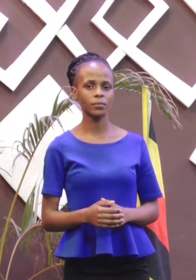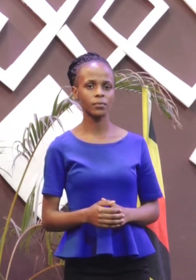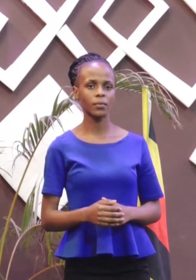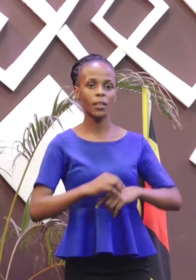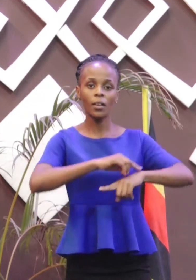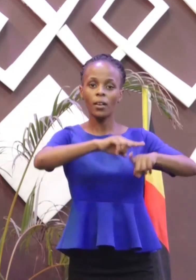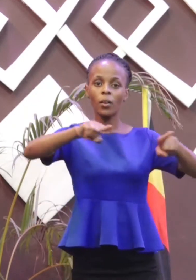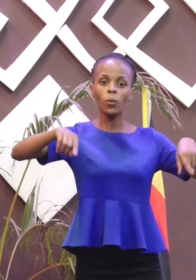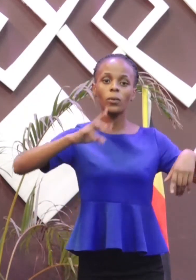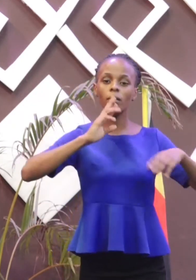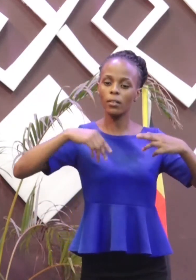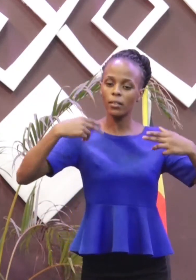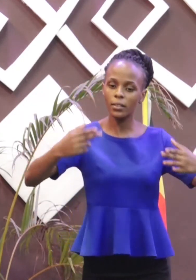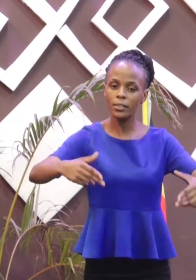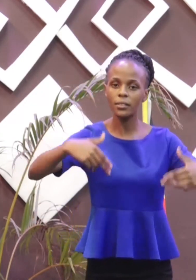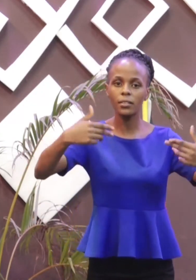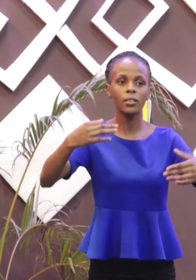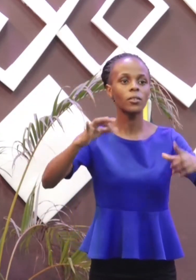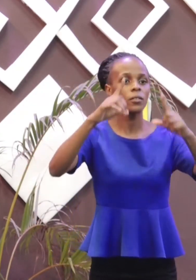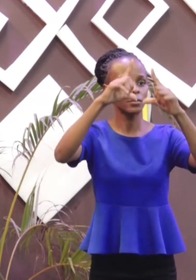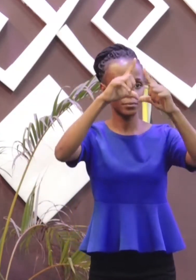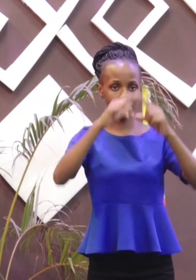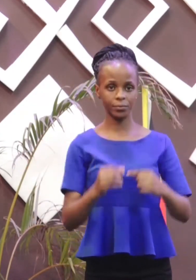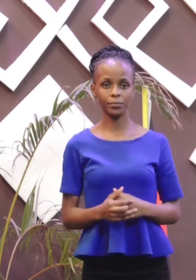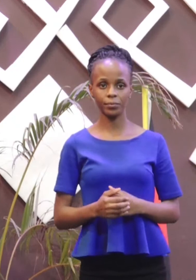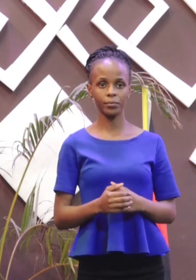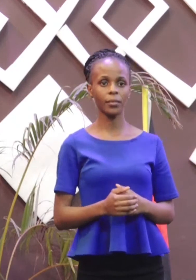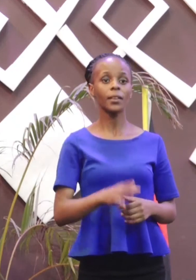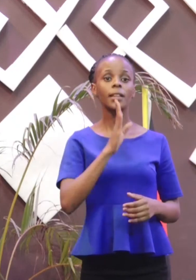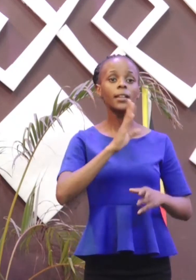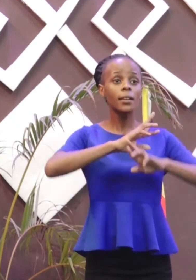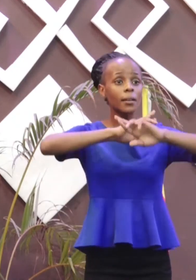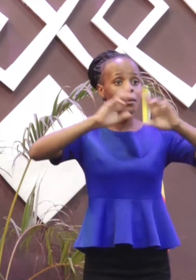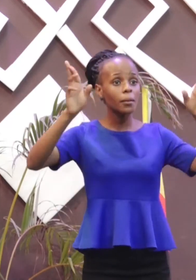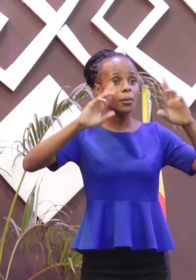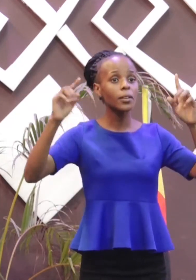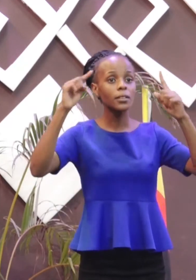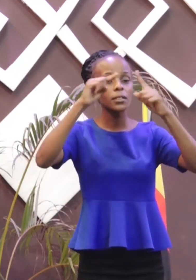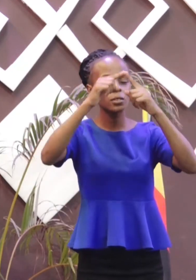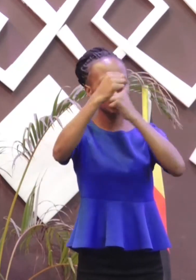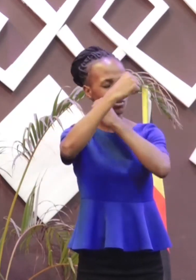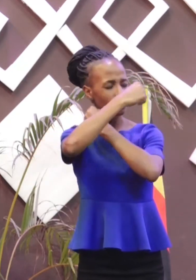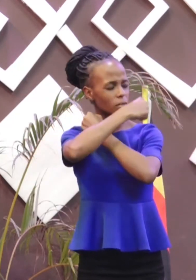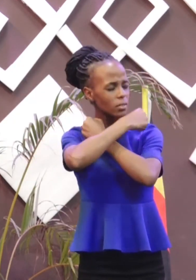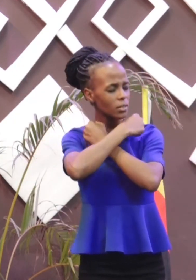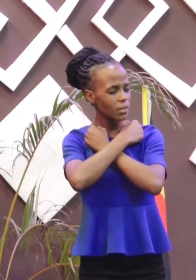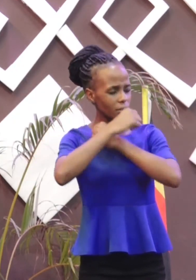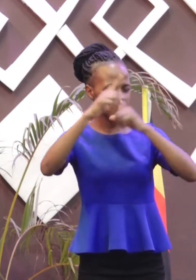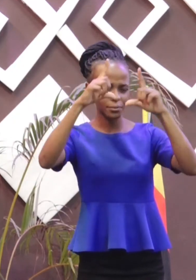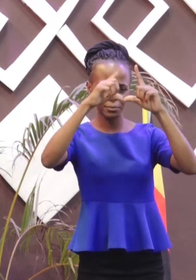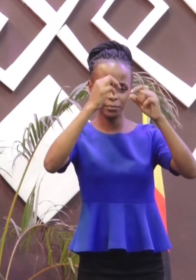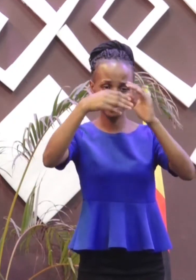We are a generation of the word. Tuli mulembe gwa kigambo. Be ready to love the word. Bera mwetegefu